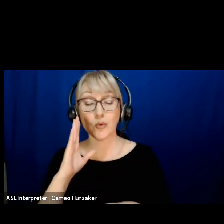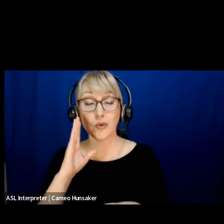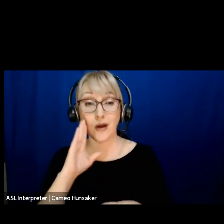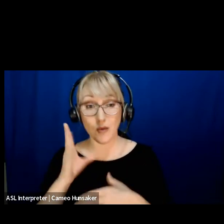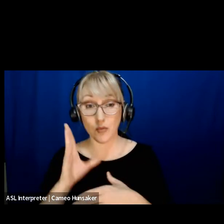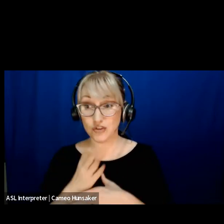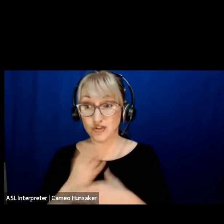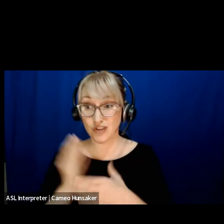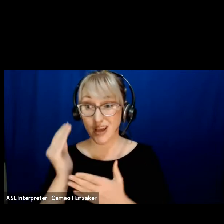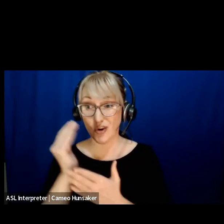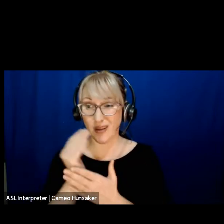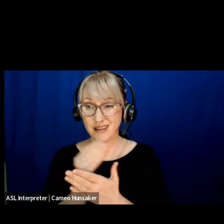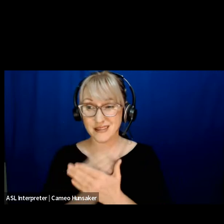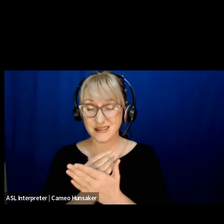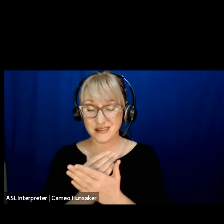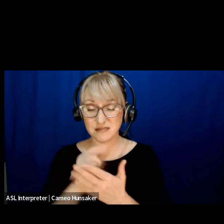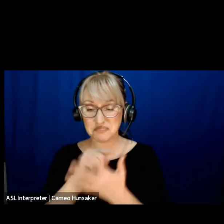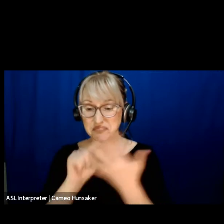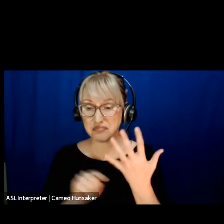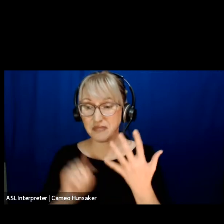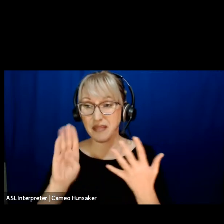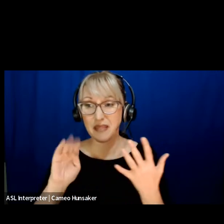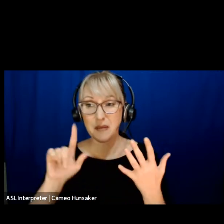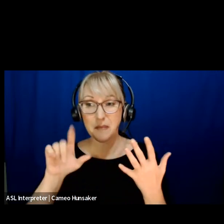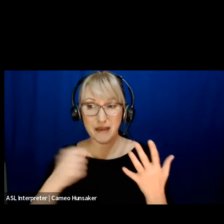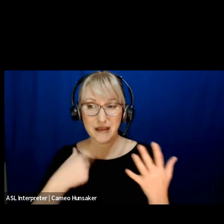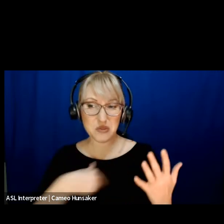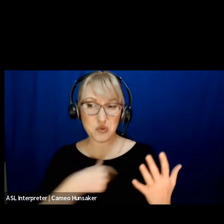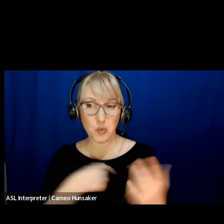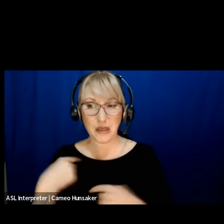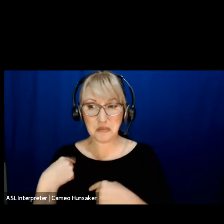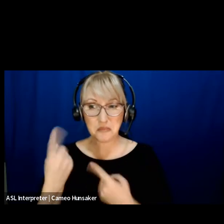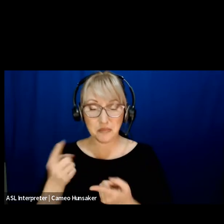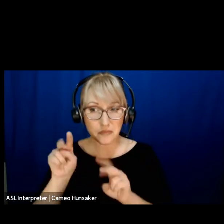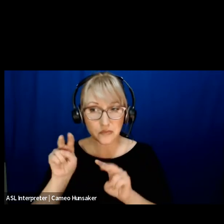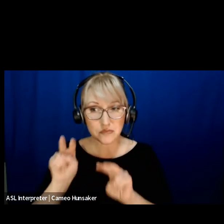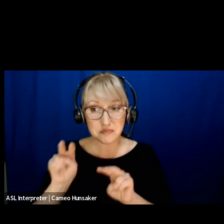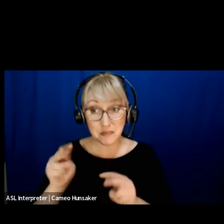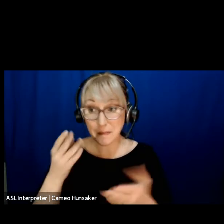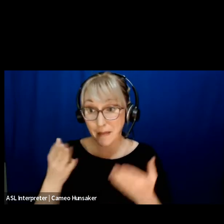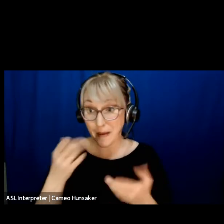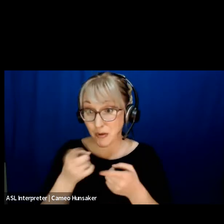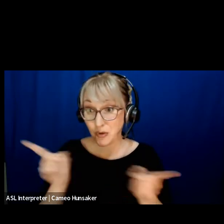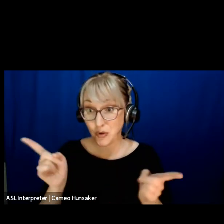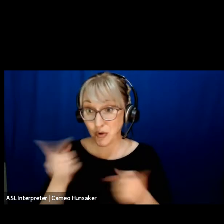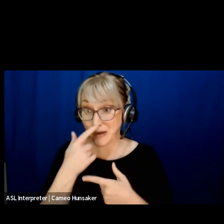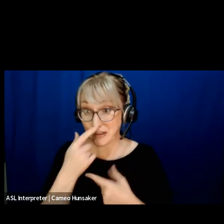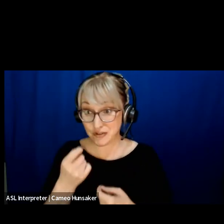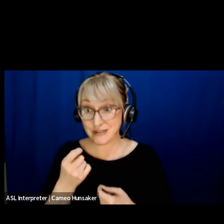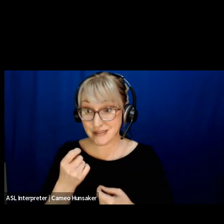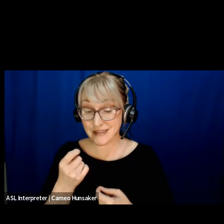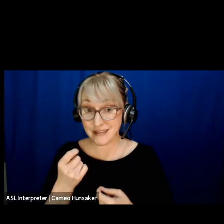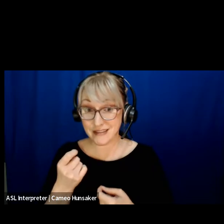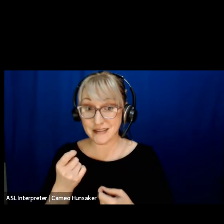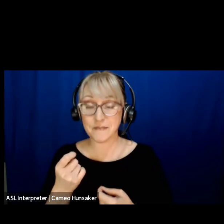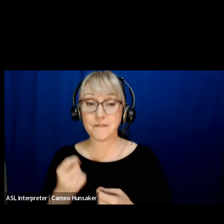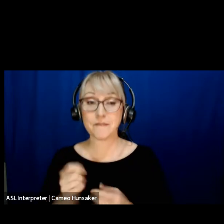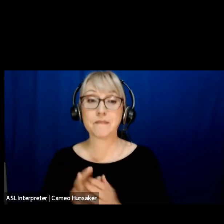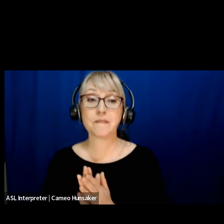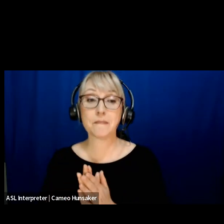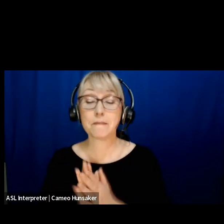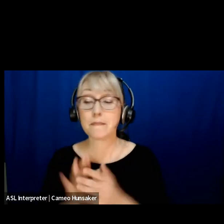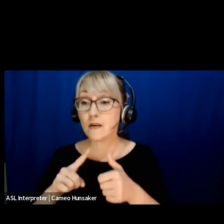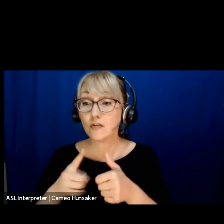bills, some of the bills that we've been tracking that I think you may be interested in. And